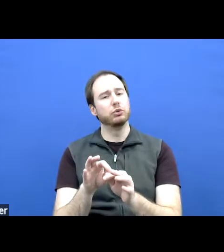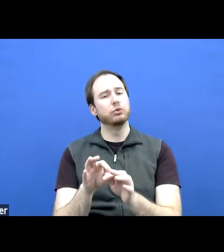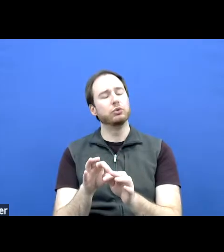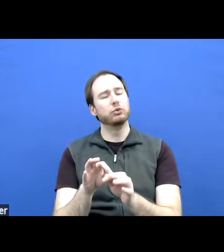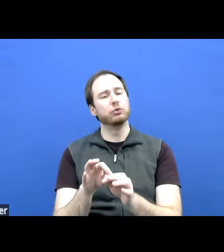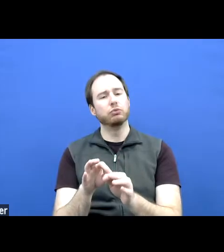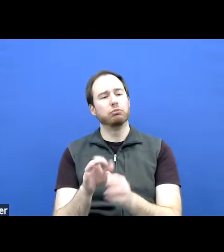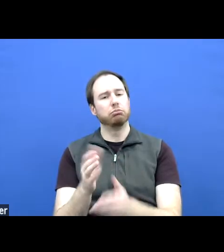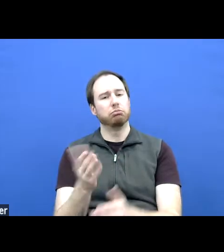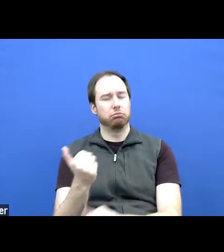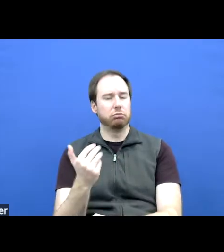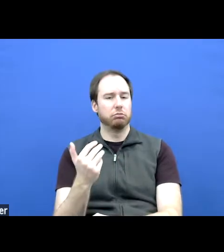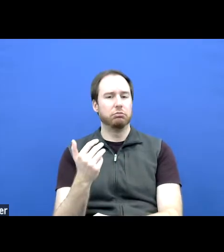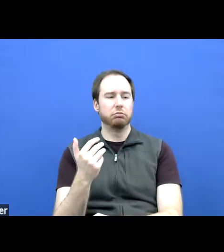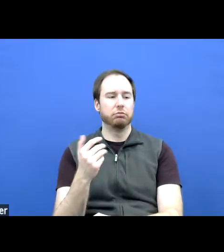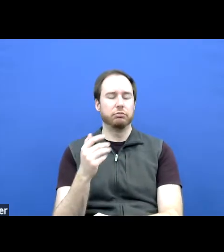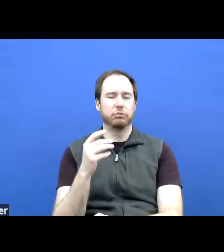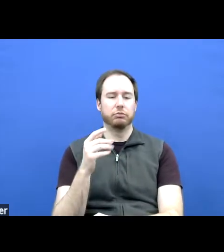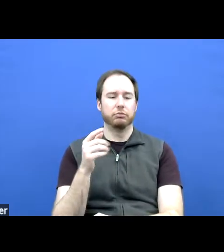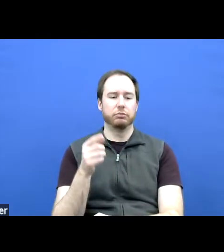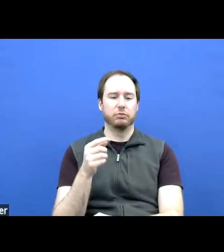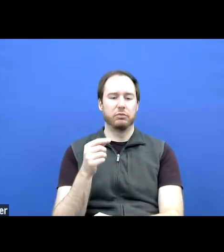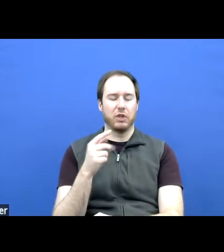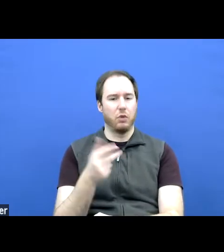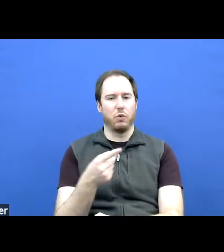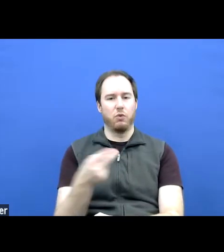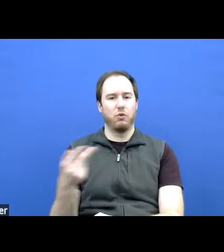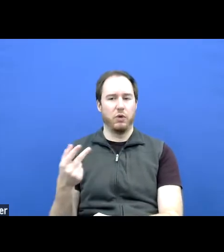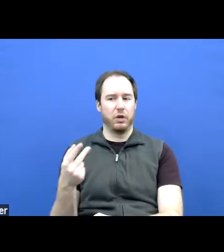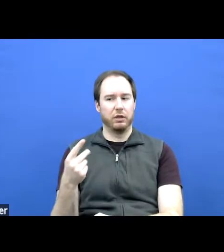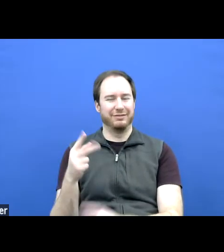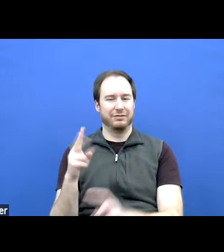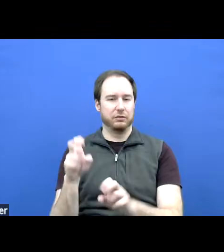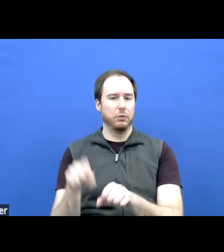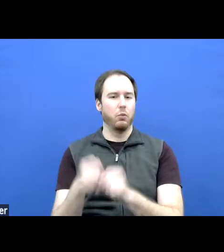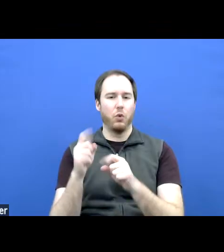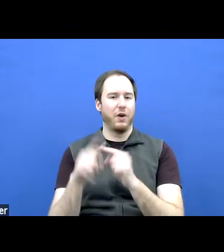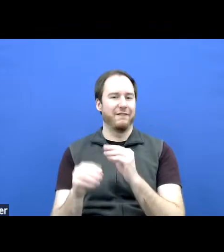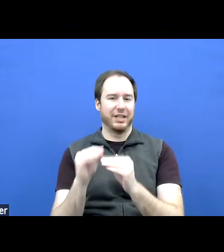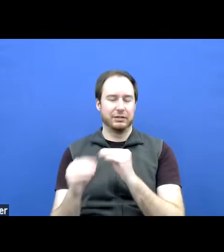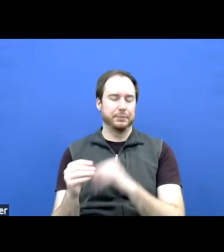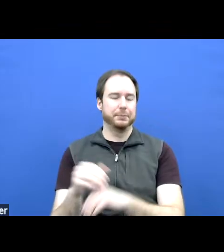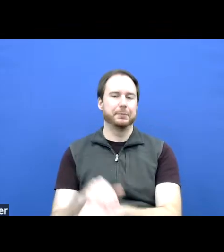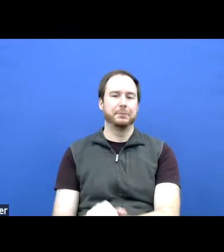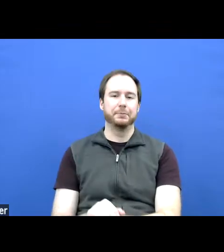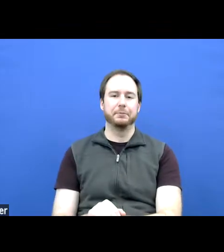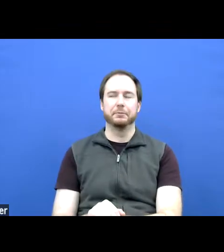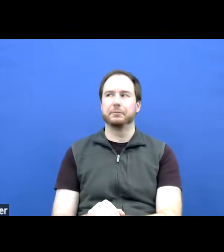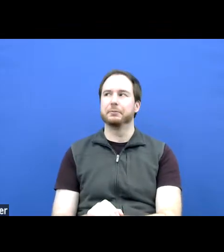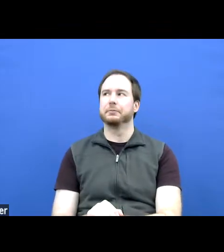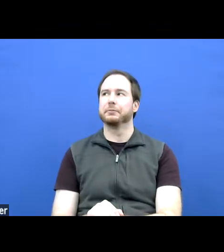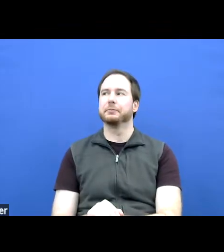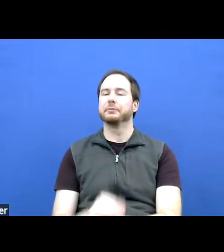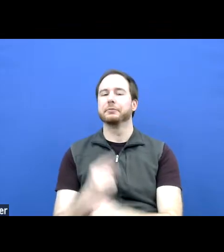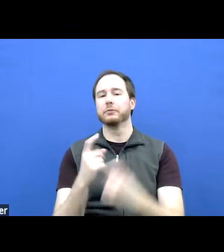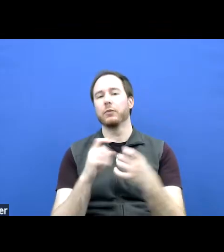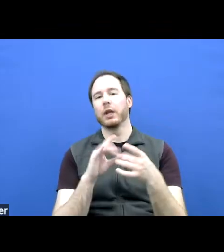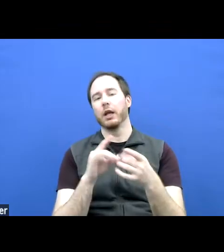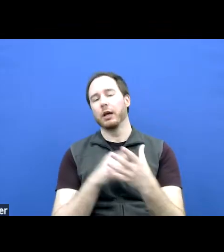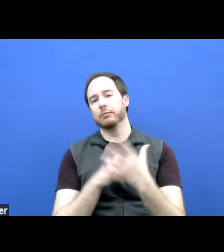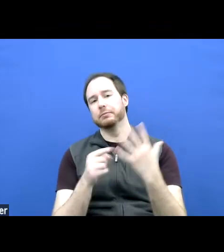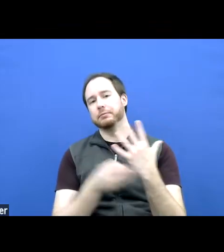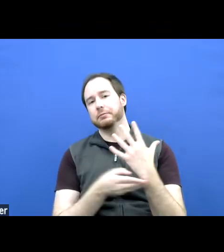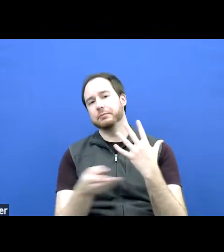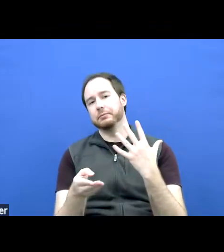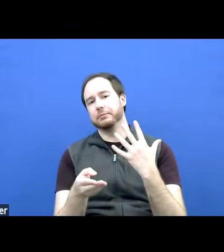And again, those are the only 3 that were essentially beyond repair. Any other questions, comments?